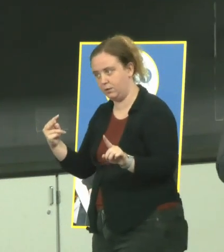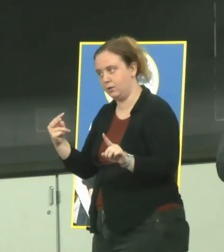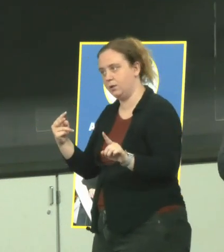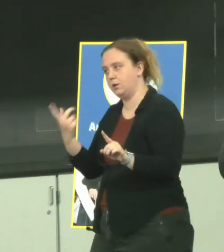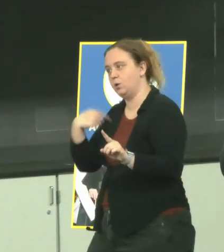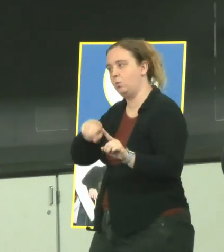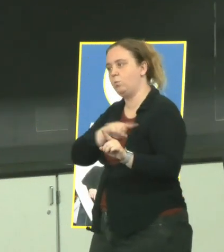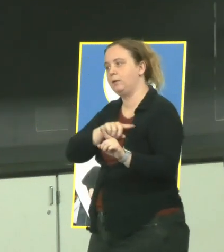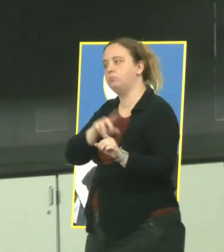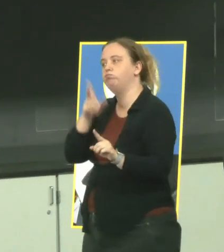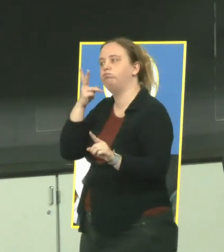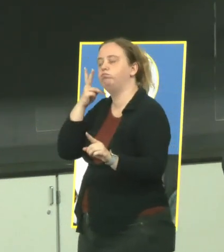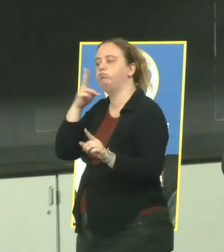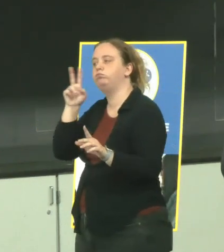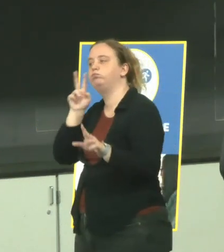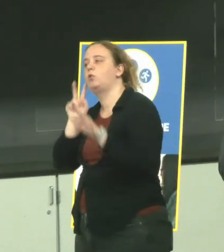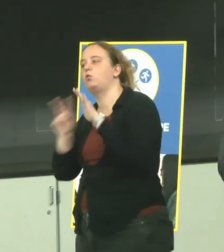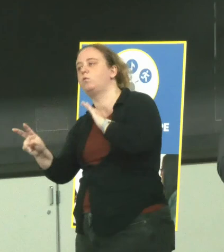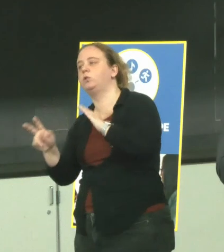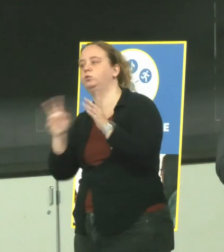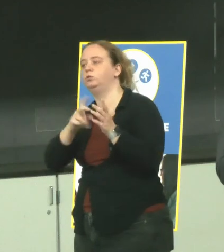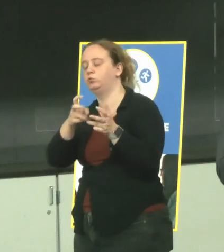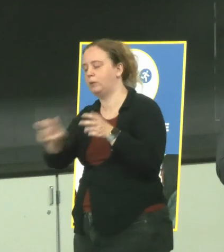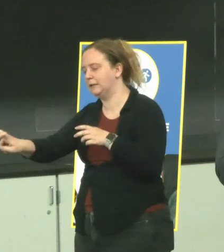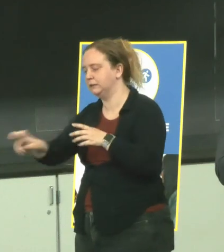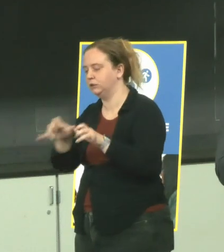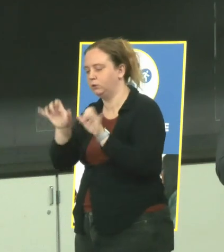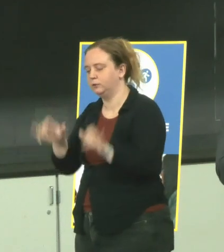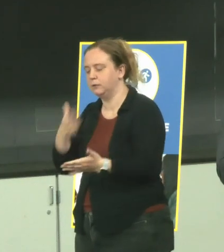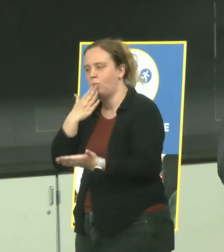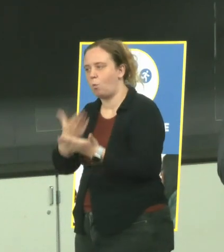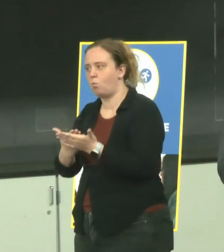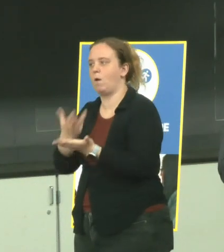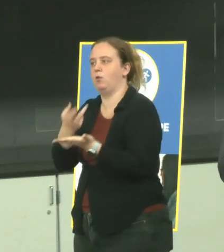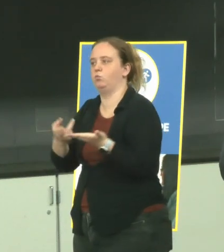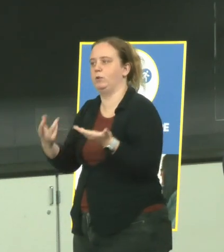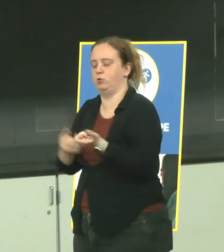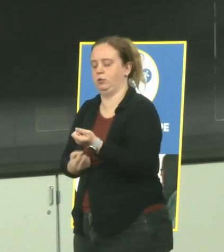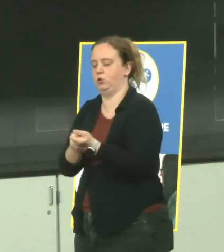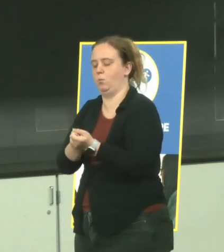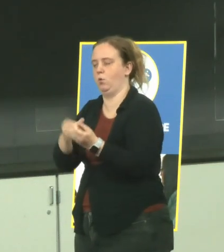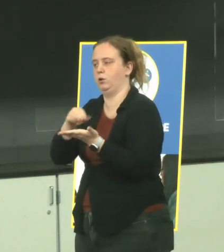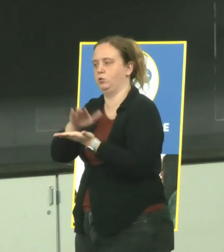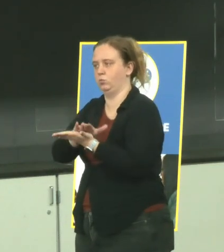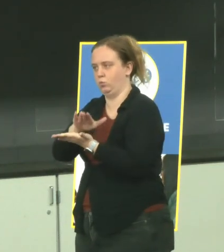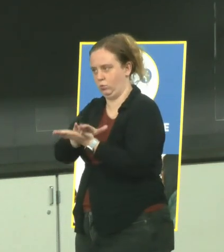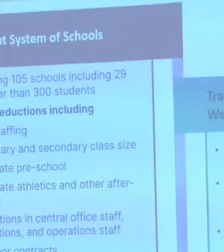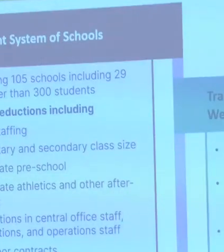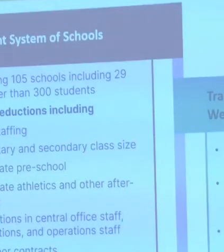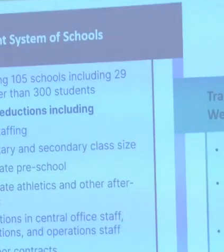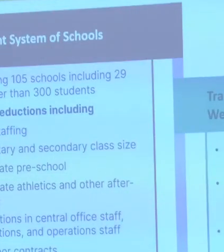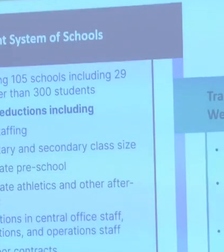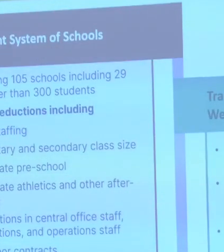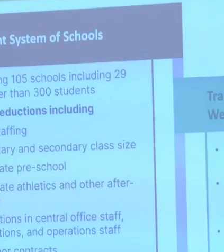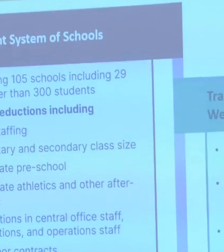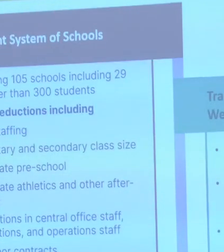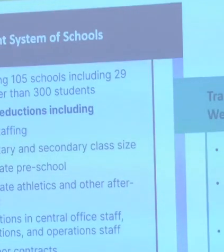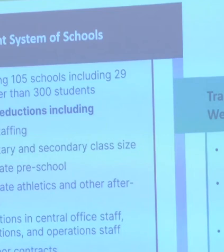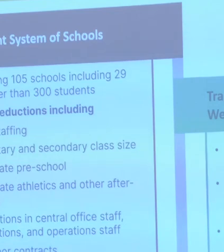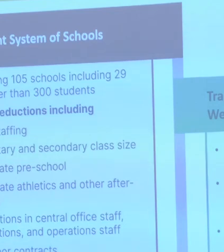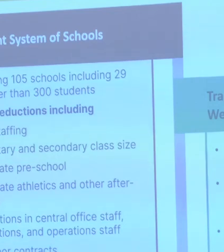to a system of well-resourced schools, which would facilitate expansion of elementary strategies across our district,